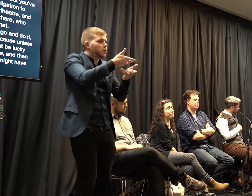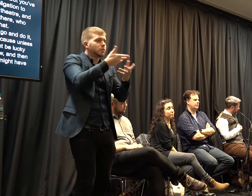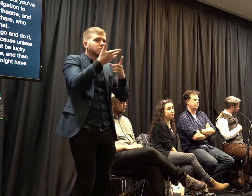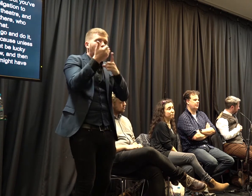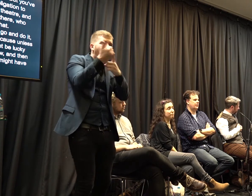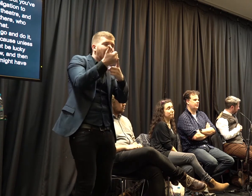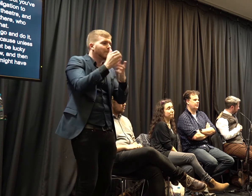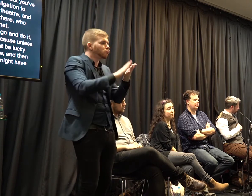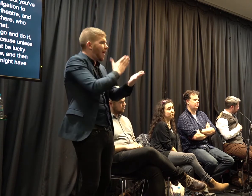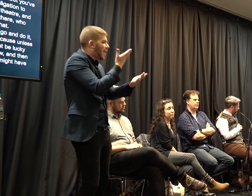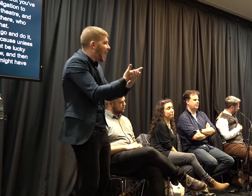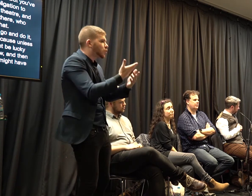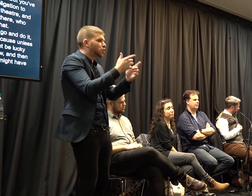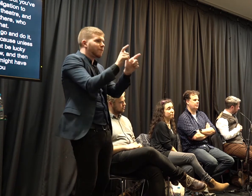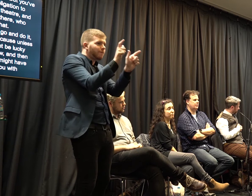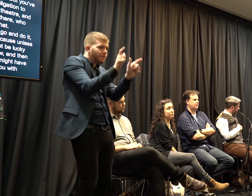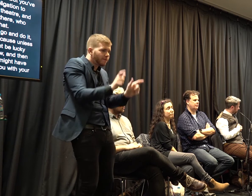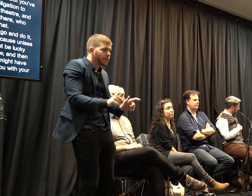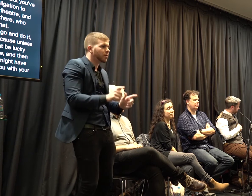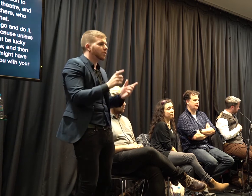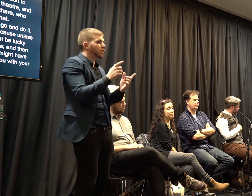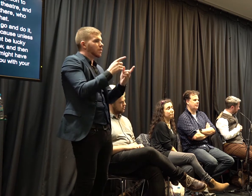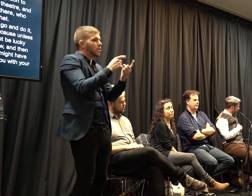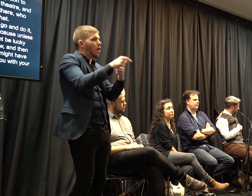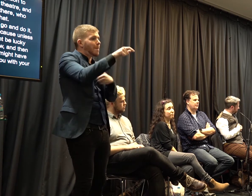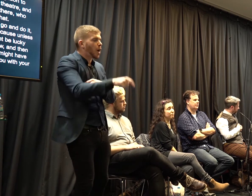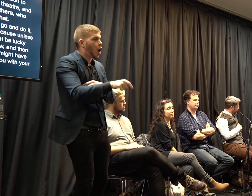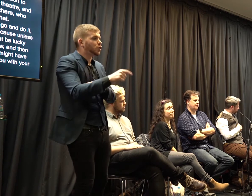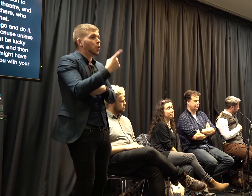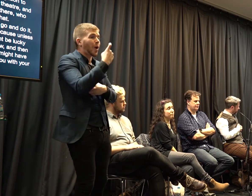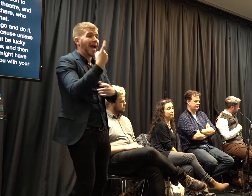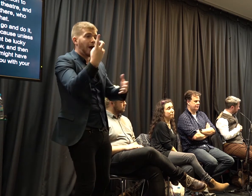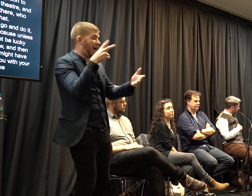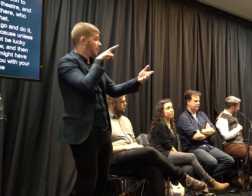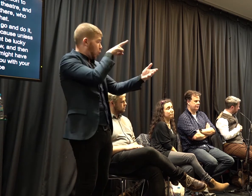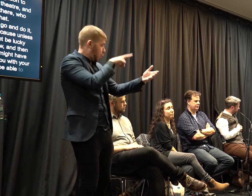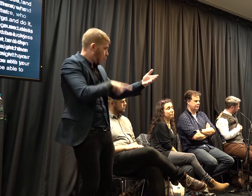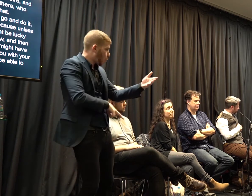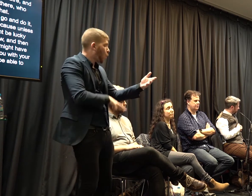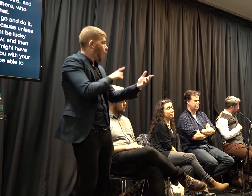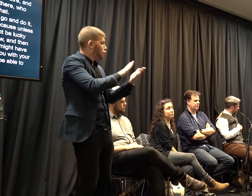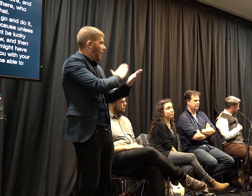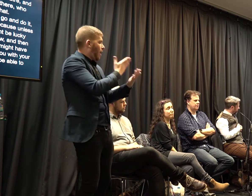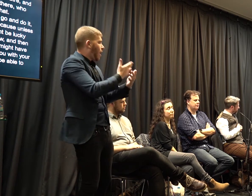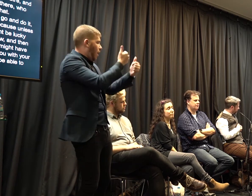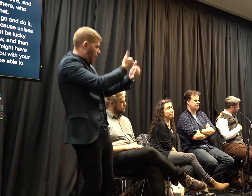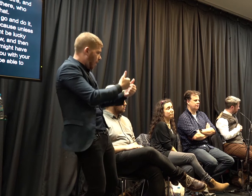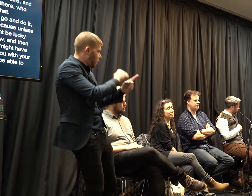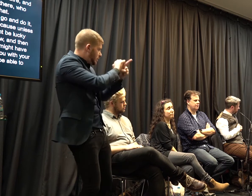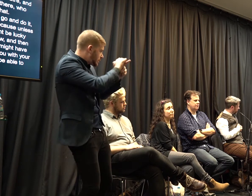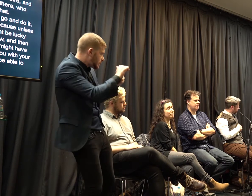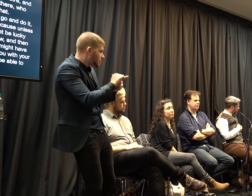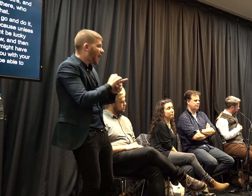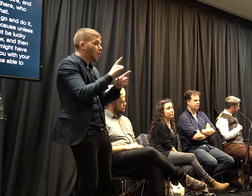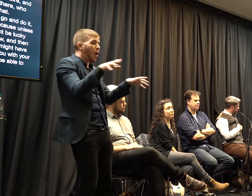help you with your translation, and then somebody else might be able to look at your blocking. Then you've got a team. Then you're lucky